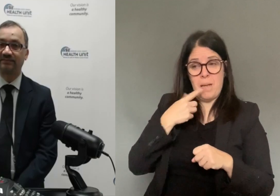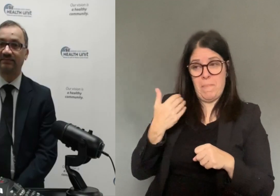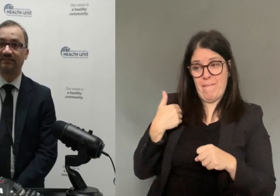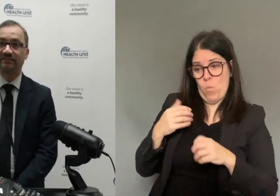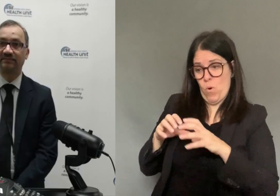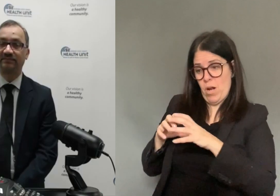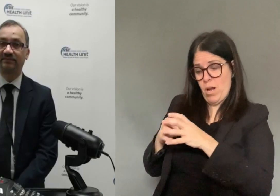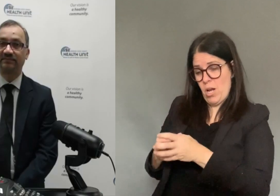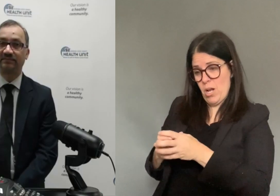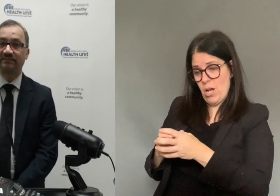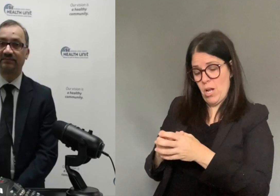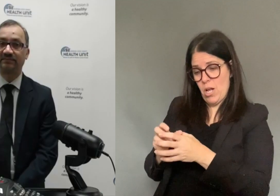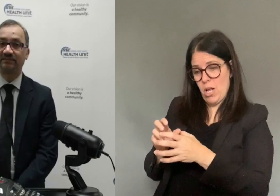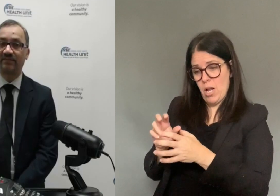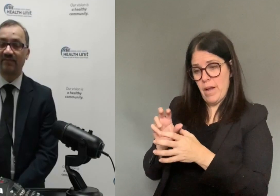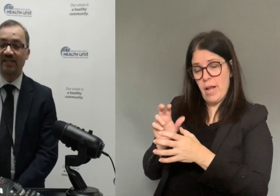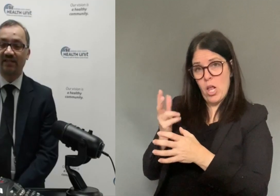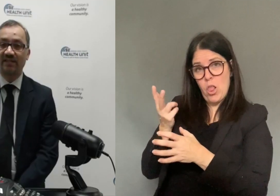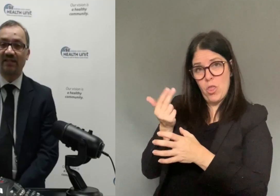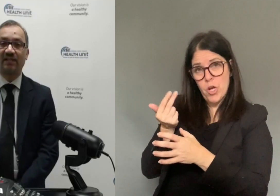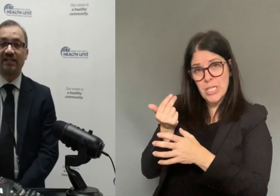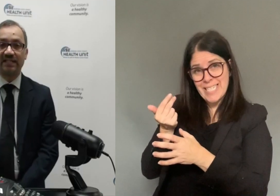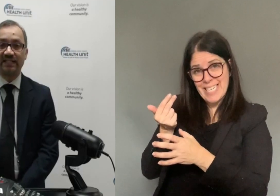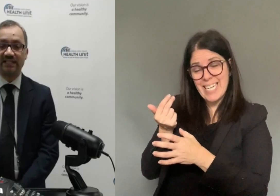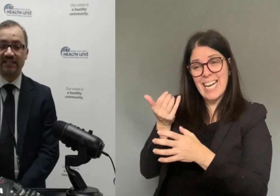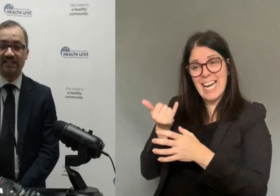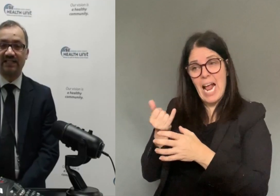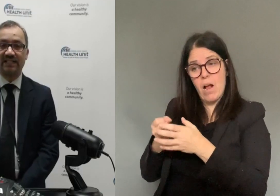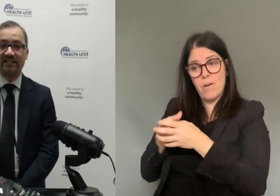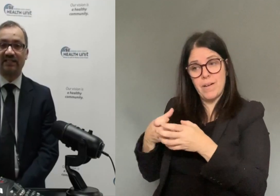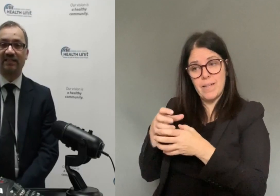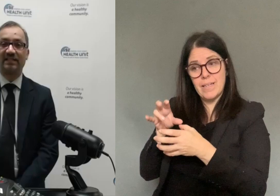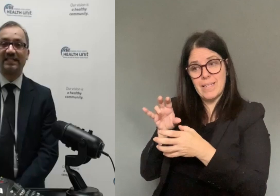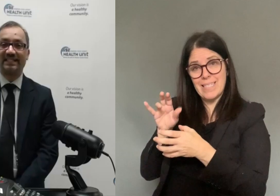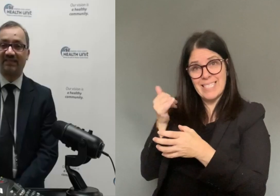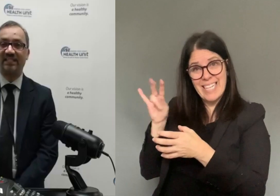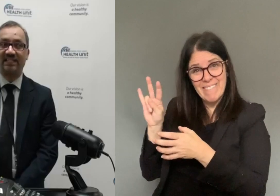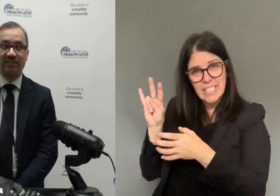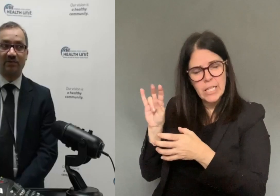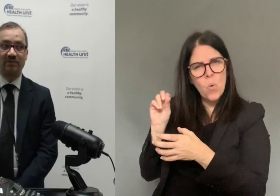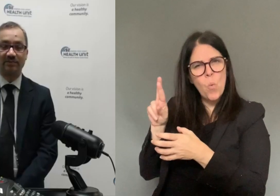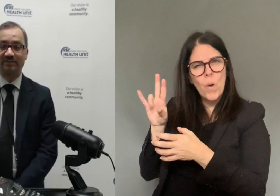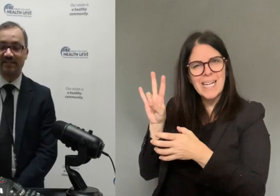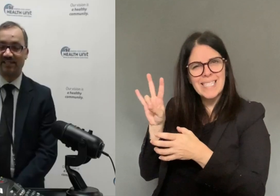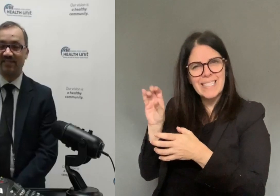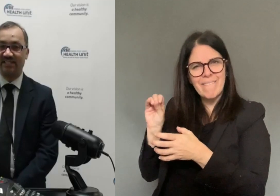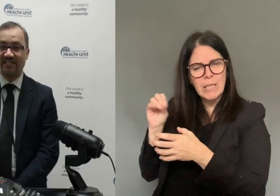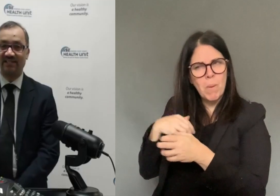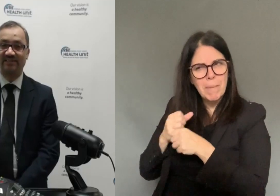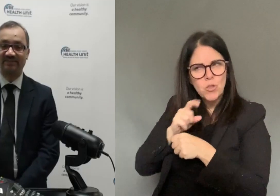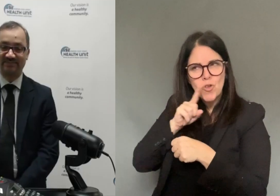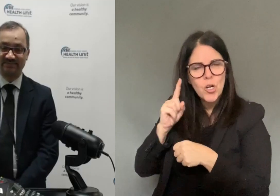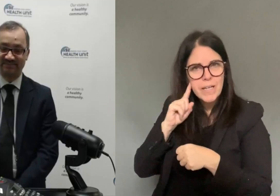calls, and now it is 17 or 7070? 70.